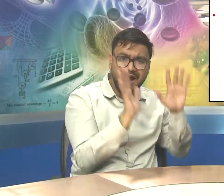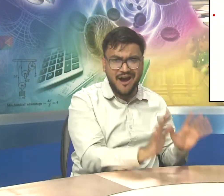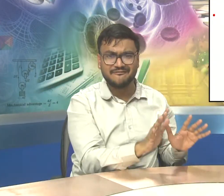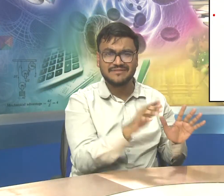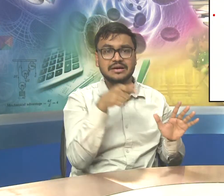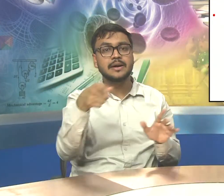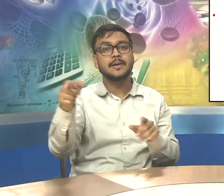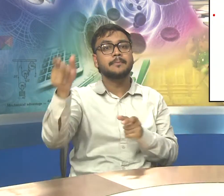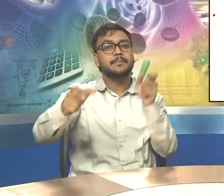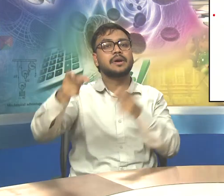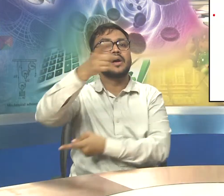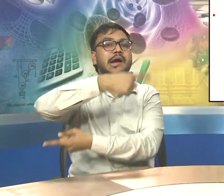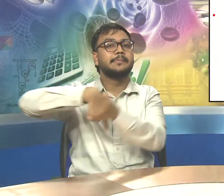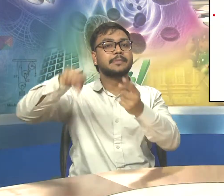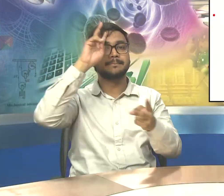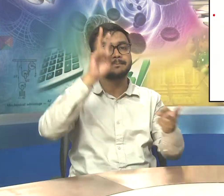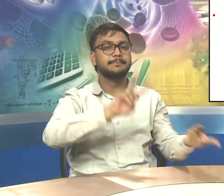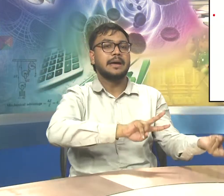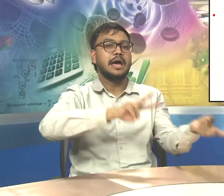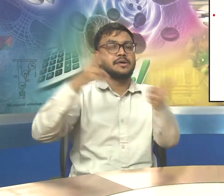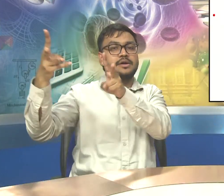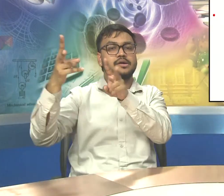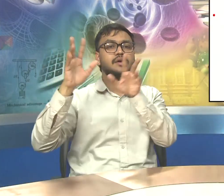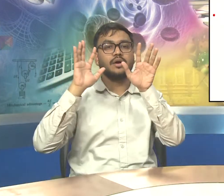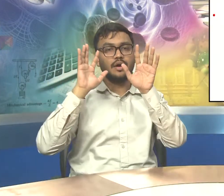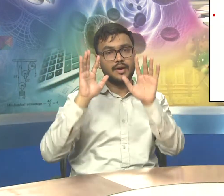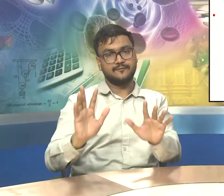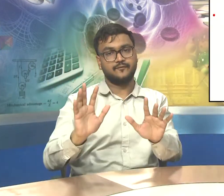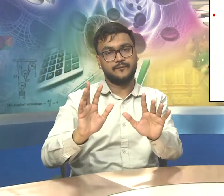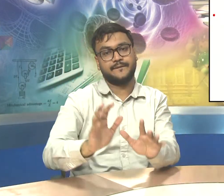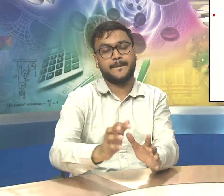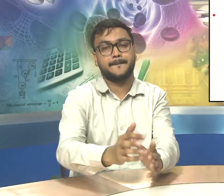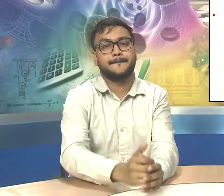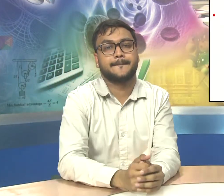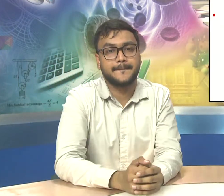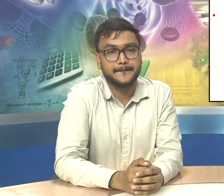They think sign language is just a gesture.